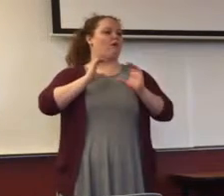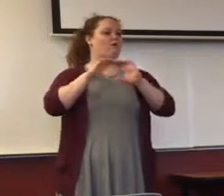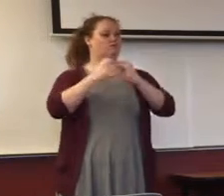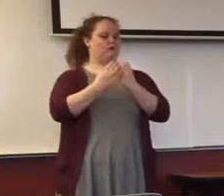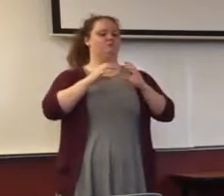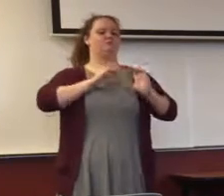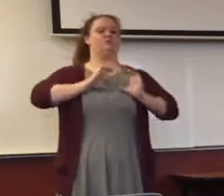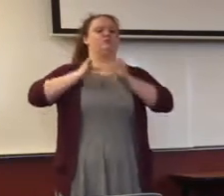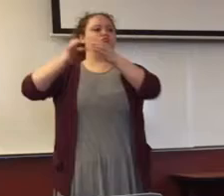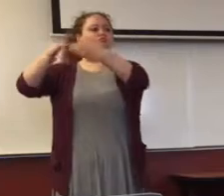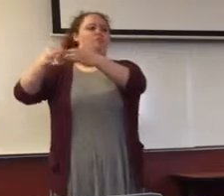semester.